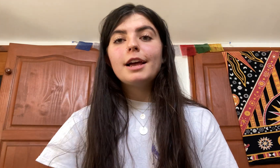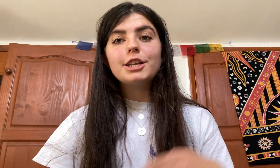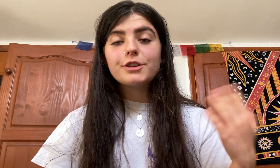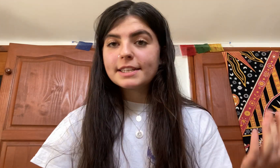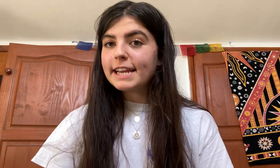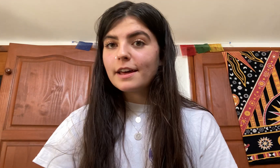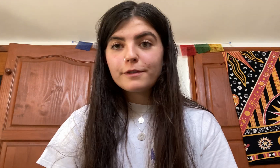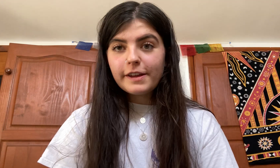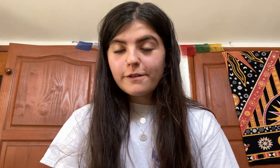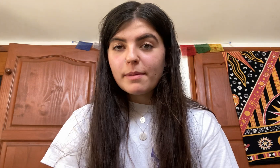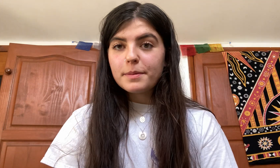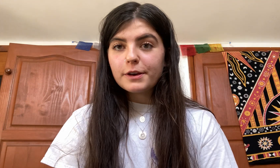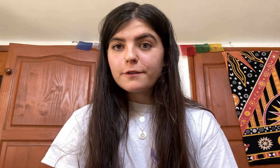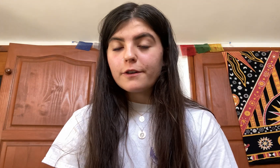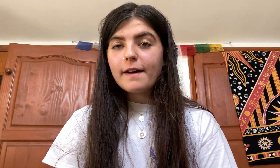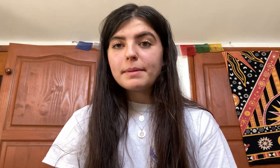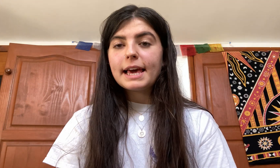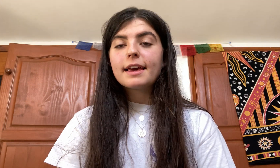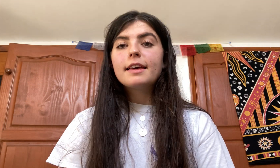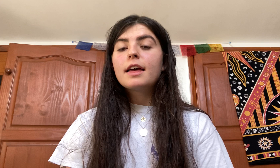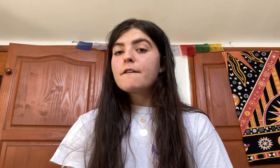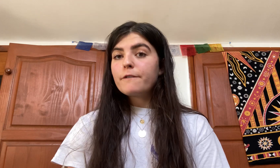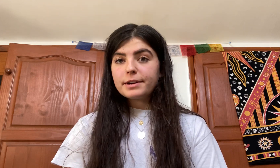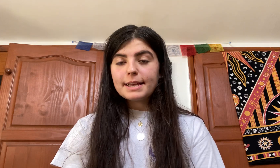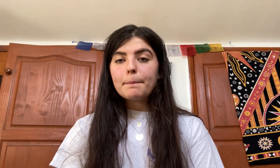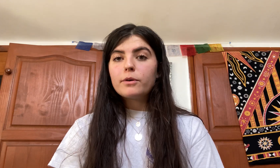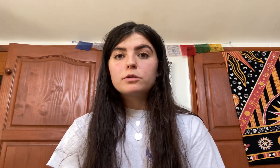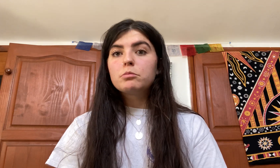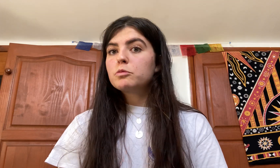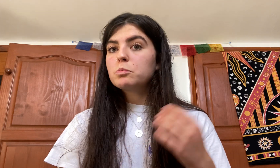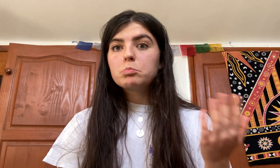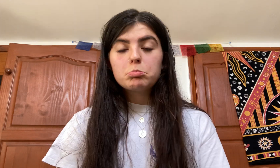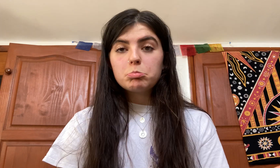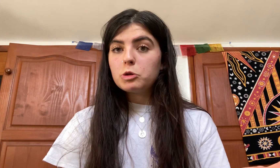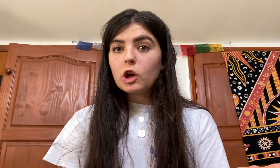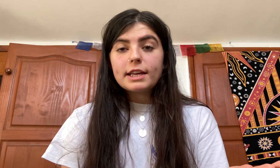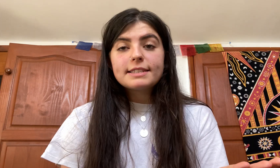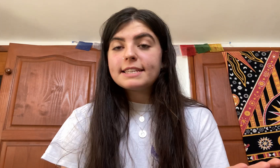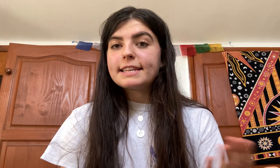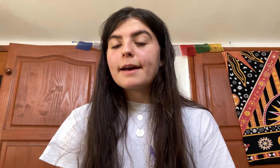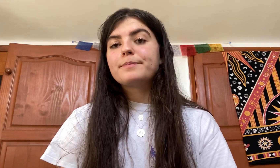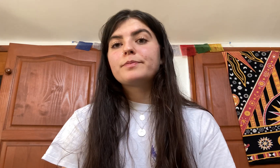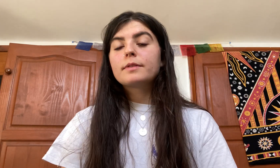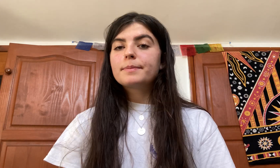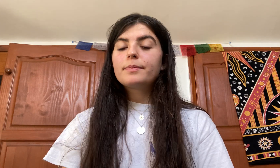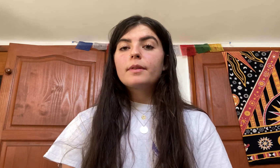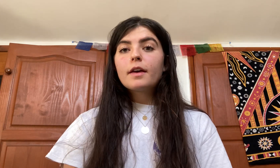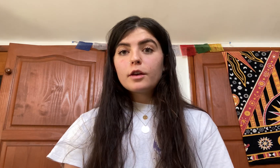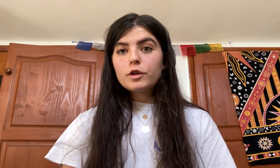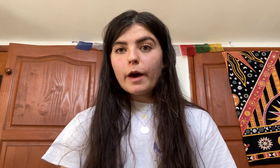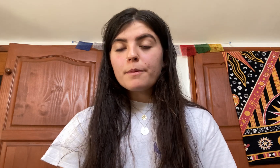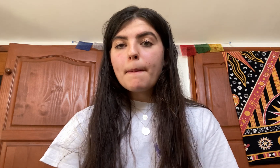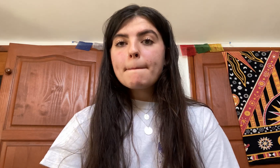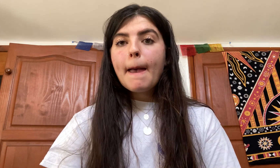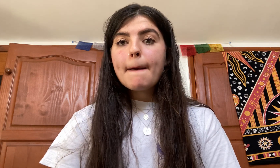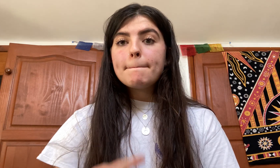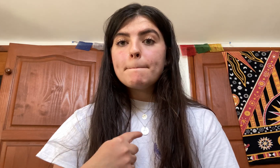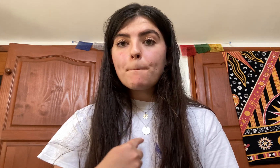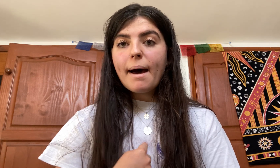And you could say that with different members of your family. For example, your little sister. So